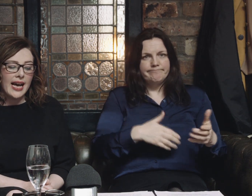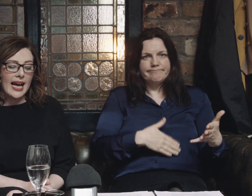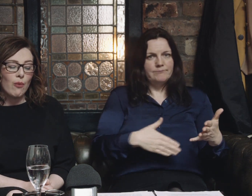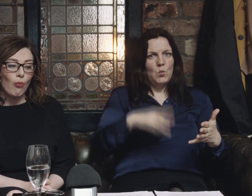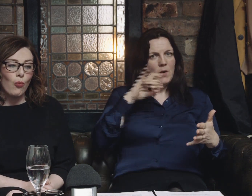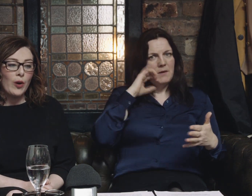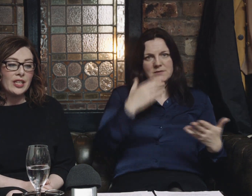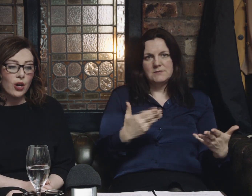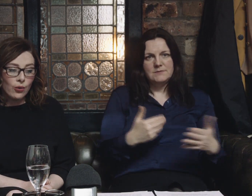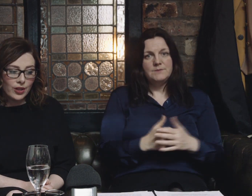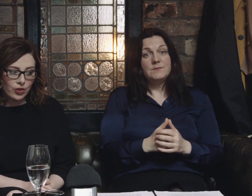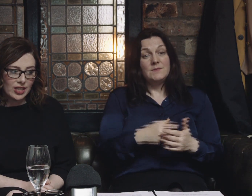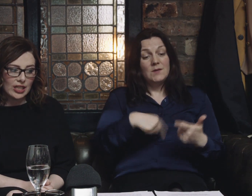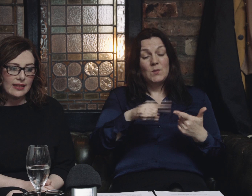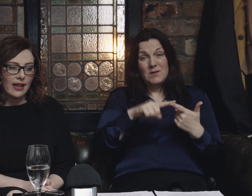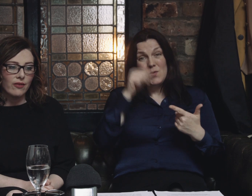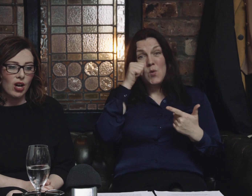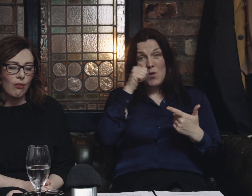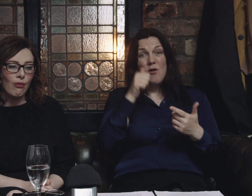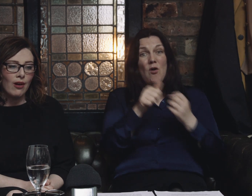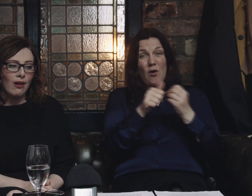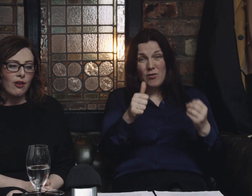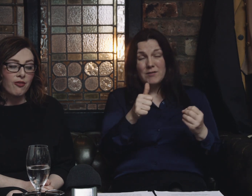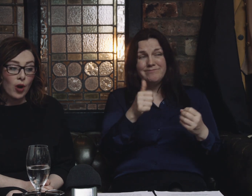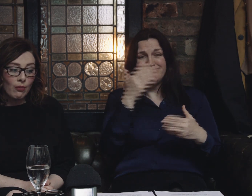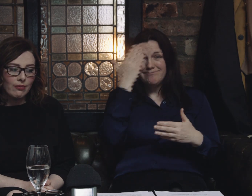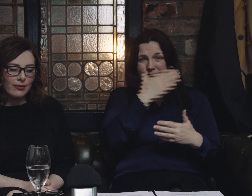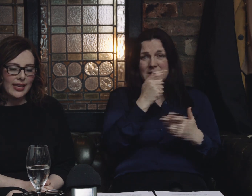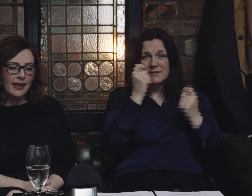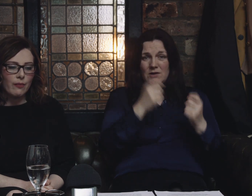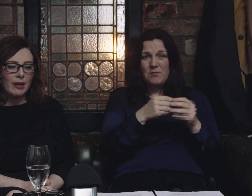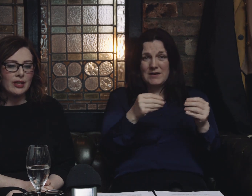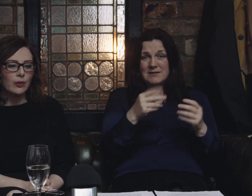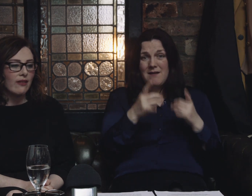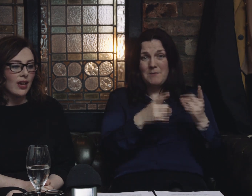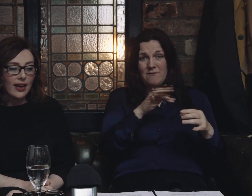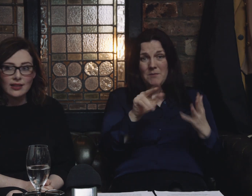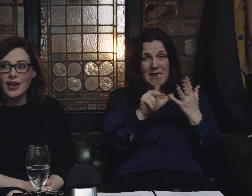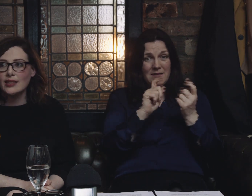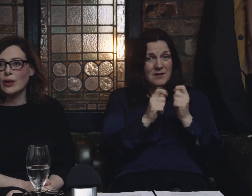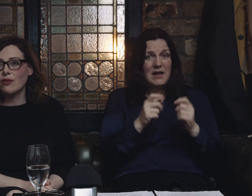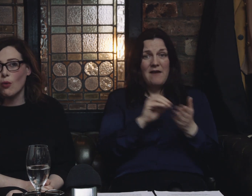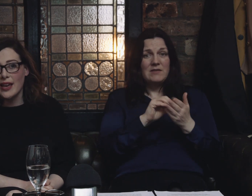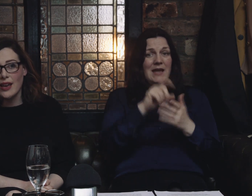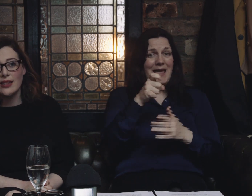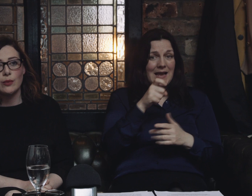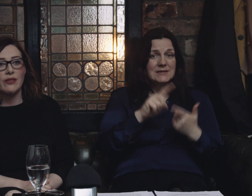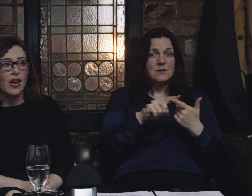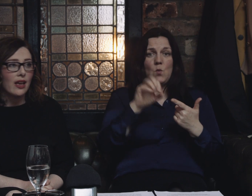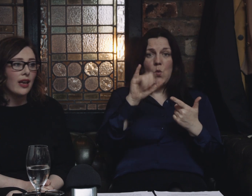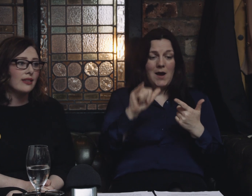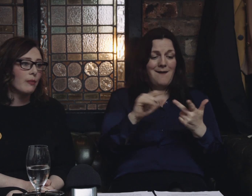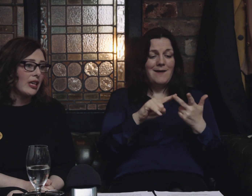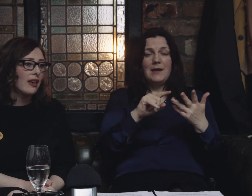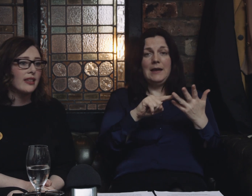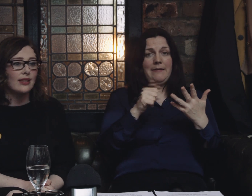pregnant. We know the tragedies that have come from the 8th Amendment. We have the X case, we have the Y case, we have the